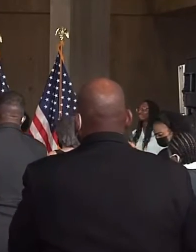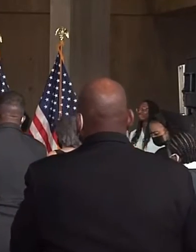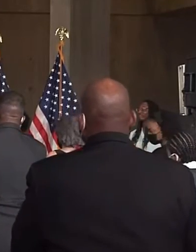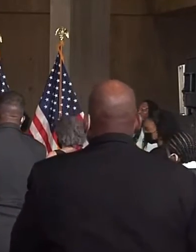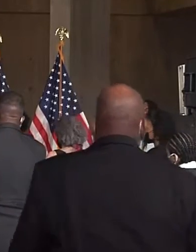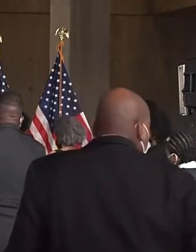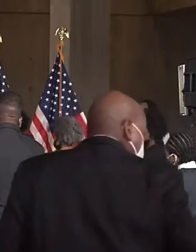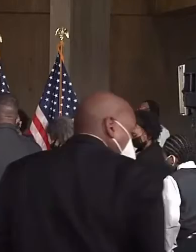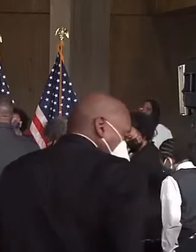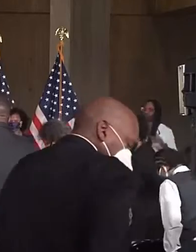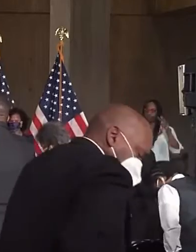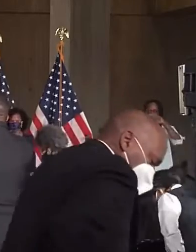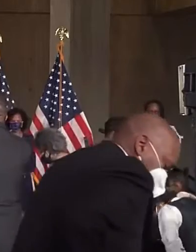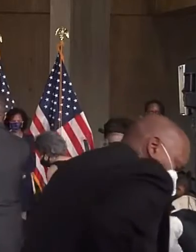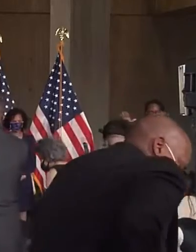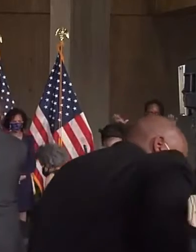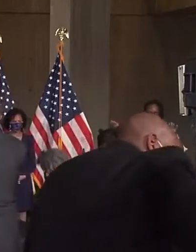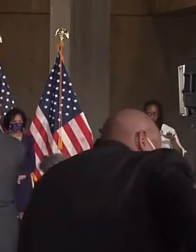You may now take your seats.